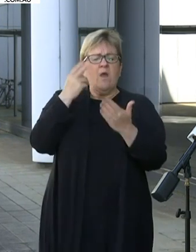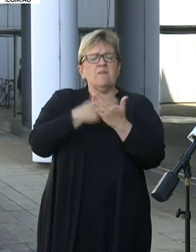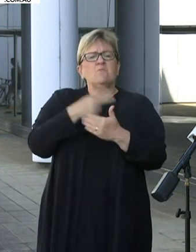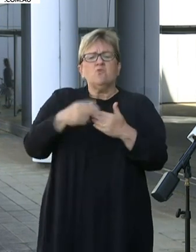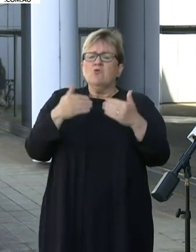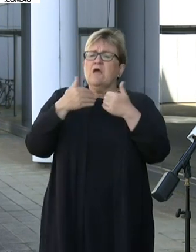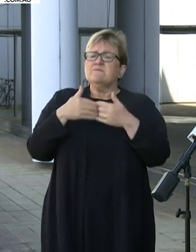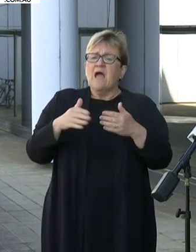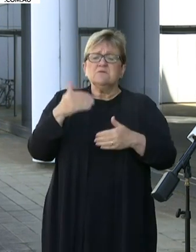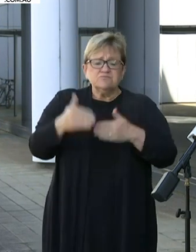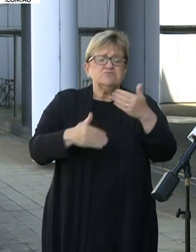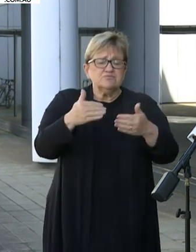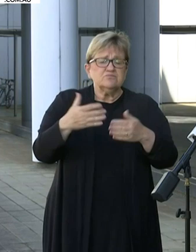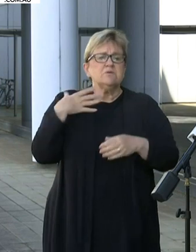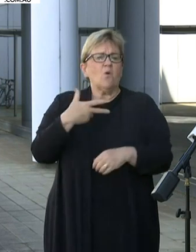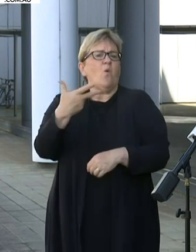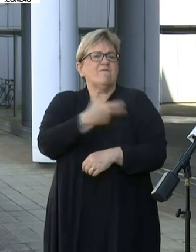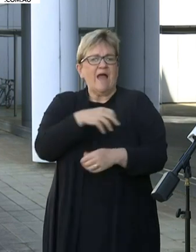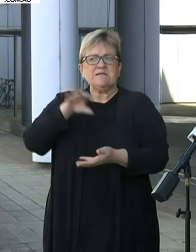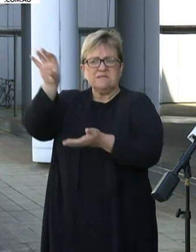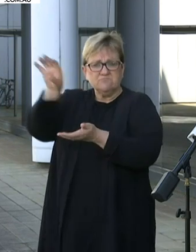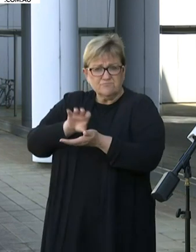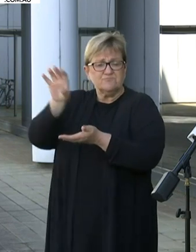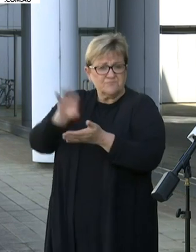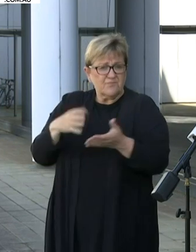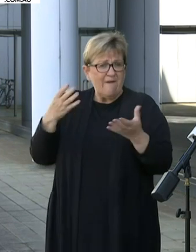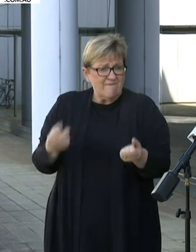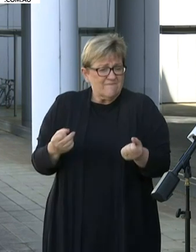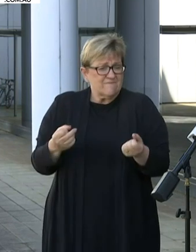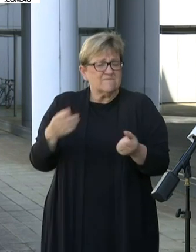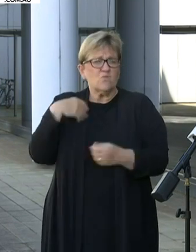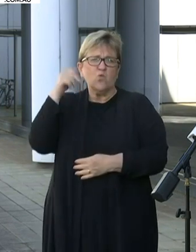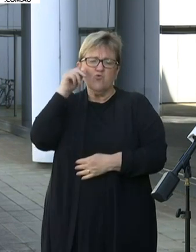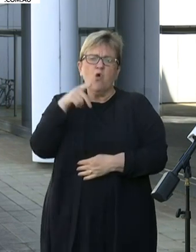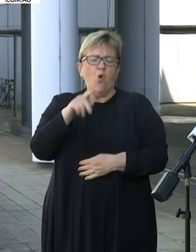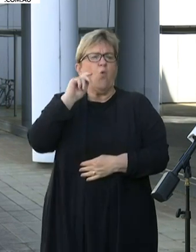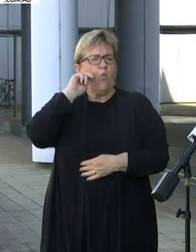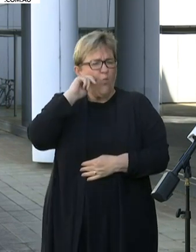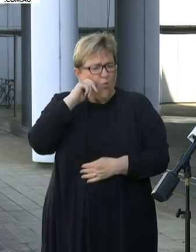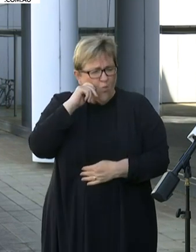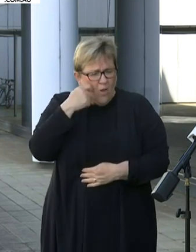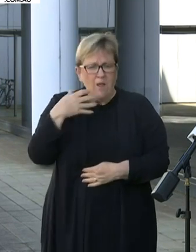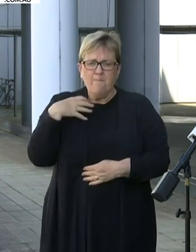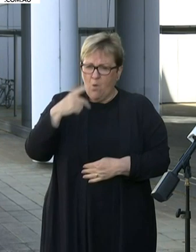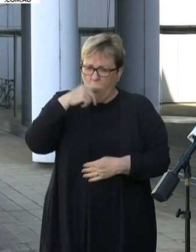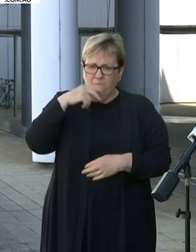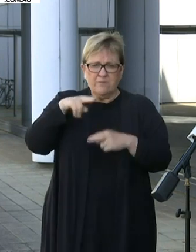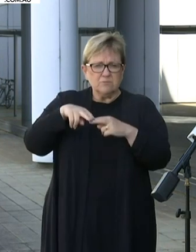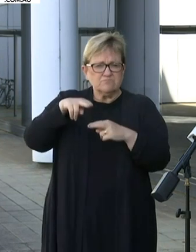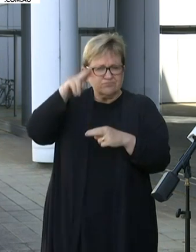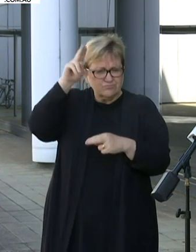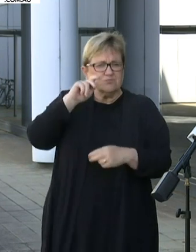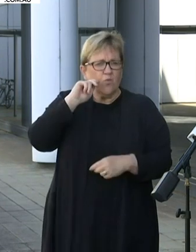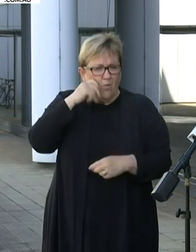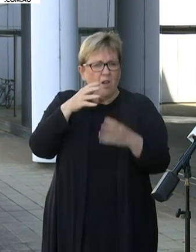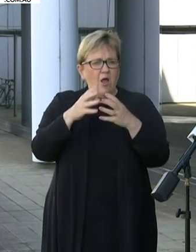continues to roll out and more vaccines become available, we know that this number will continue to